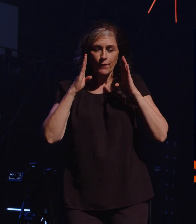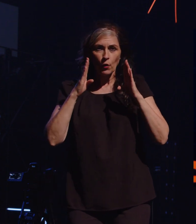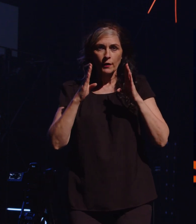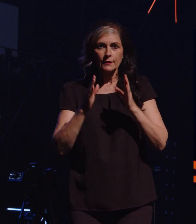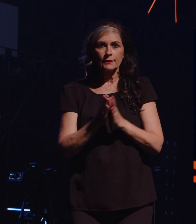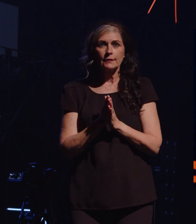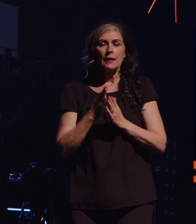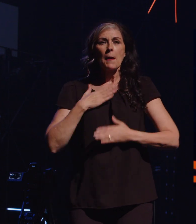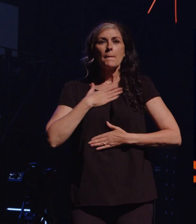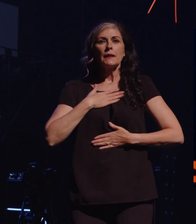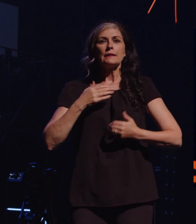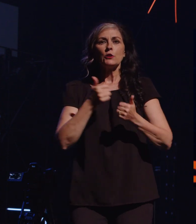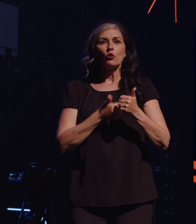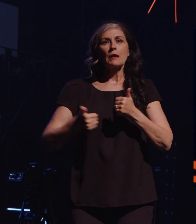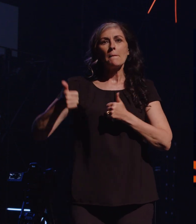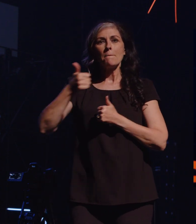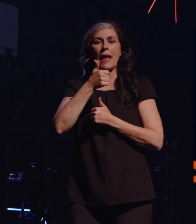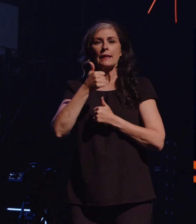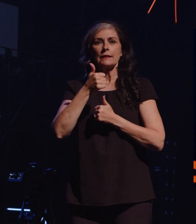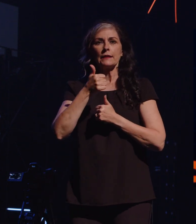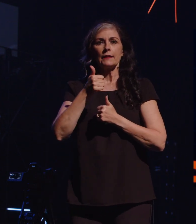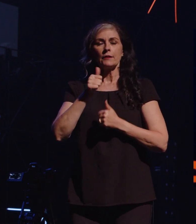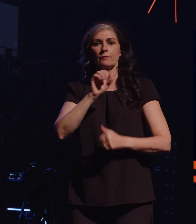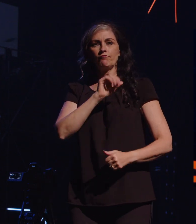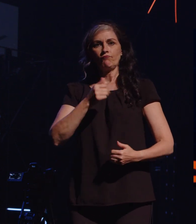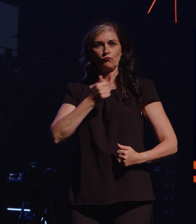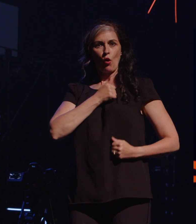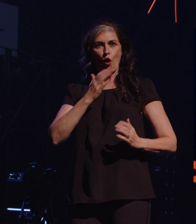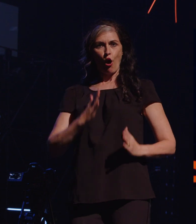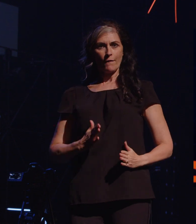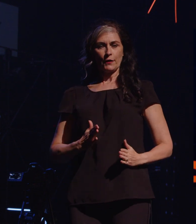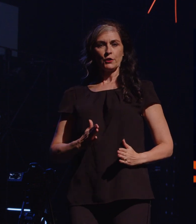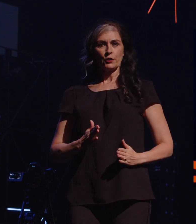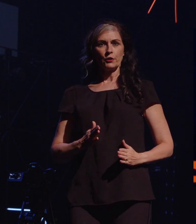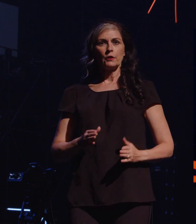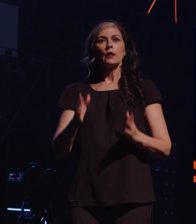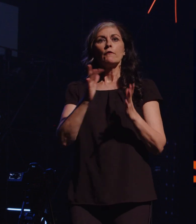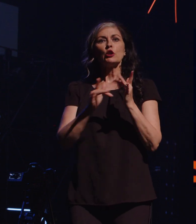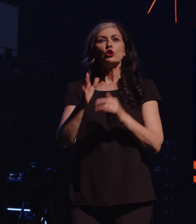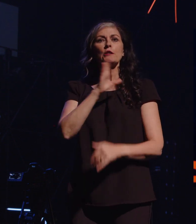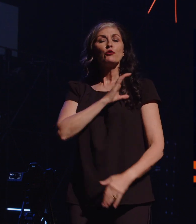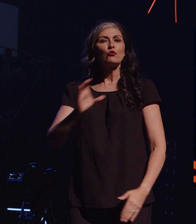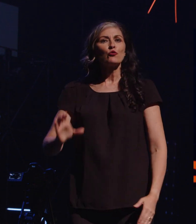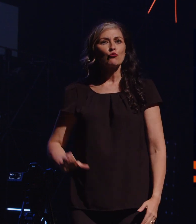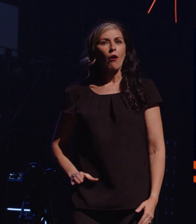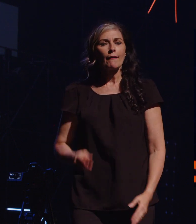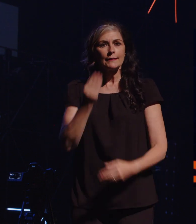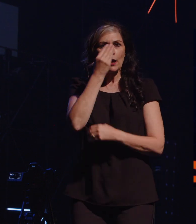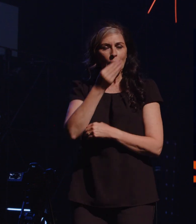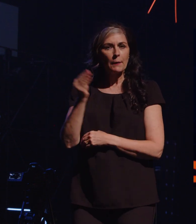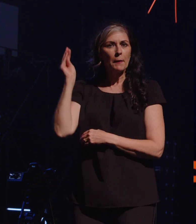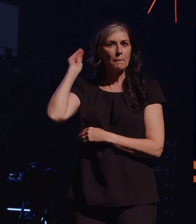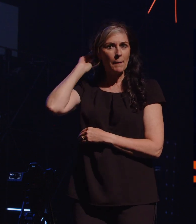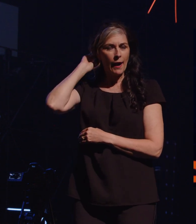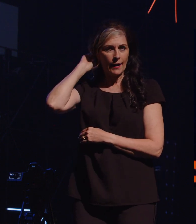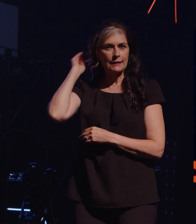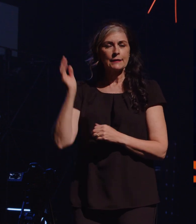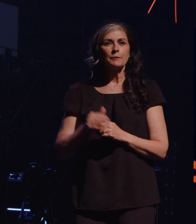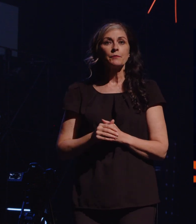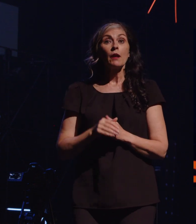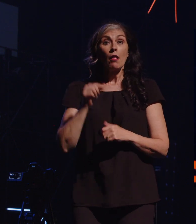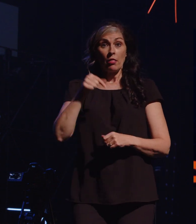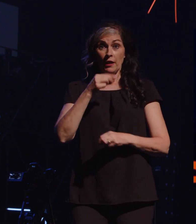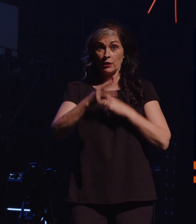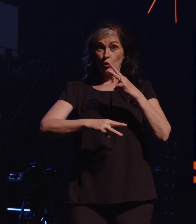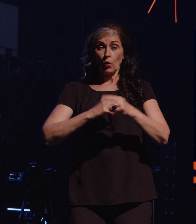pleasing your commanding officer as a good soldier of Jesus Christ. Keep in mind, this